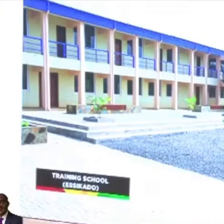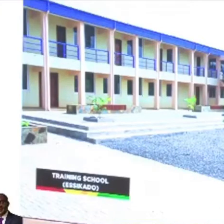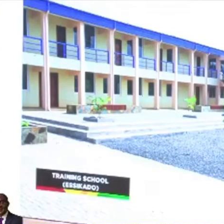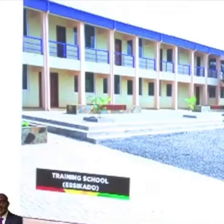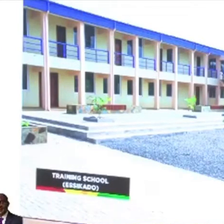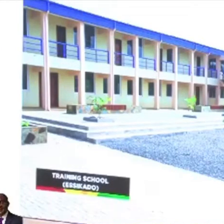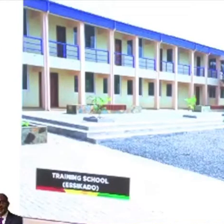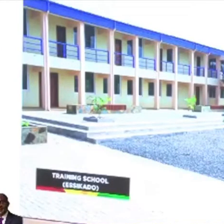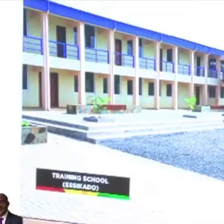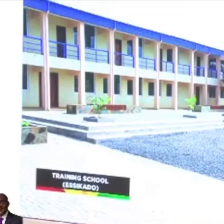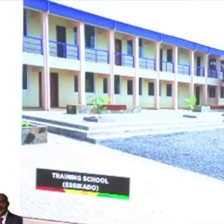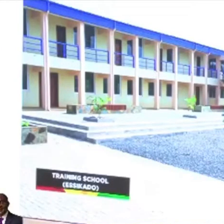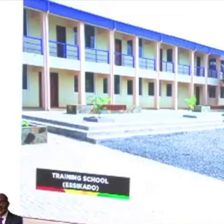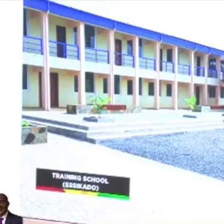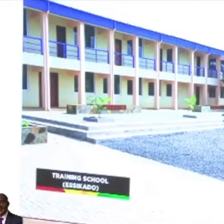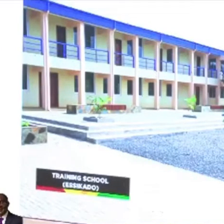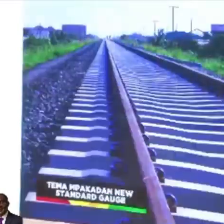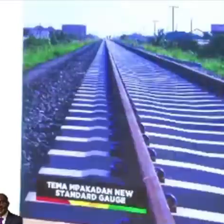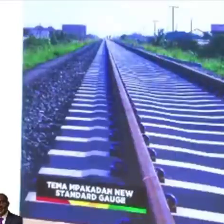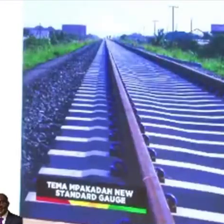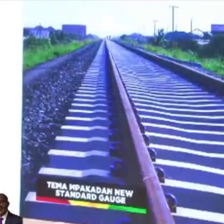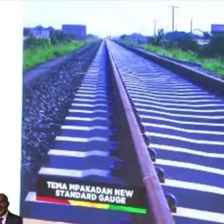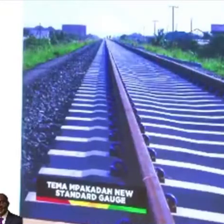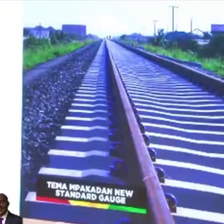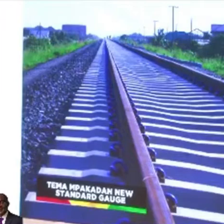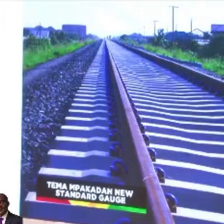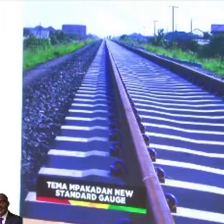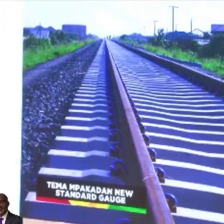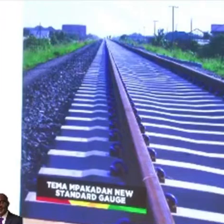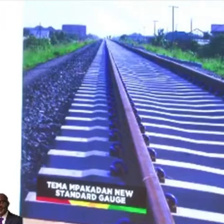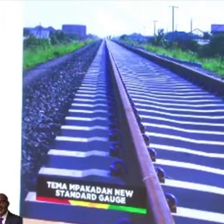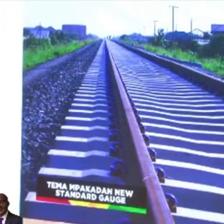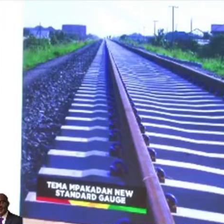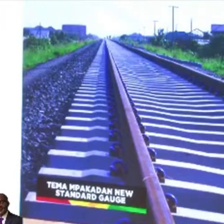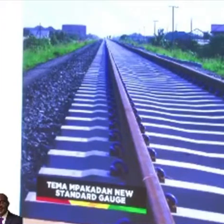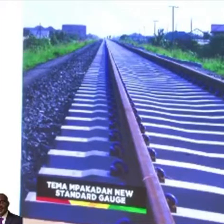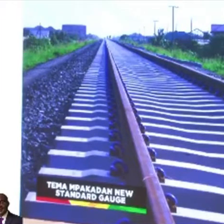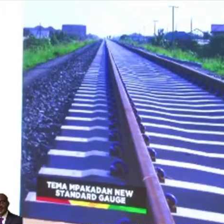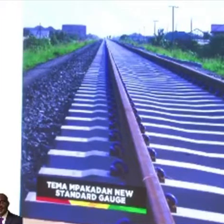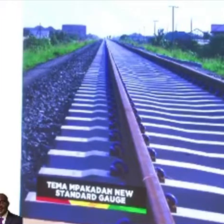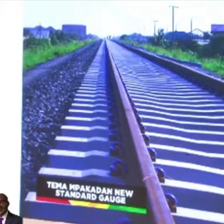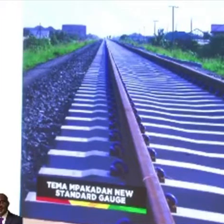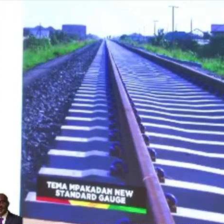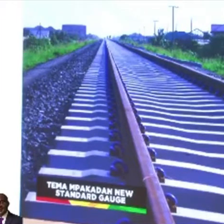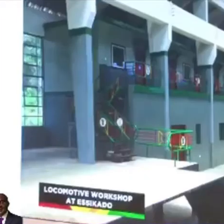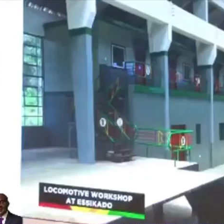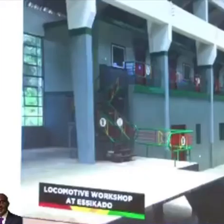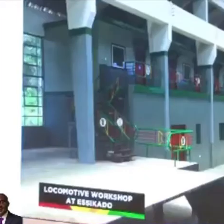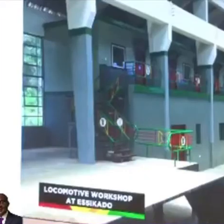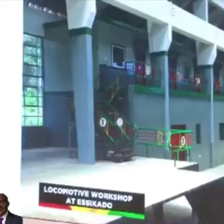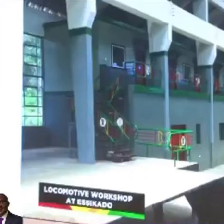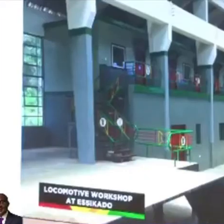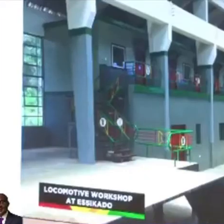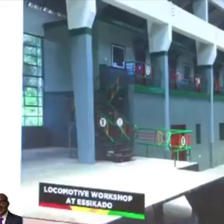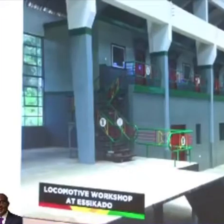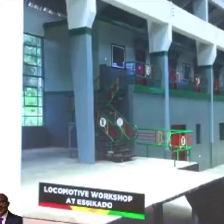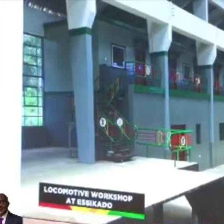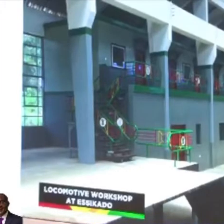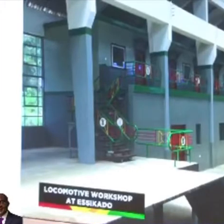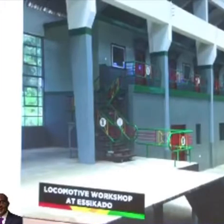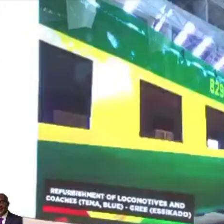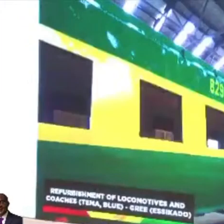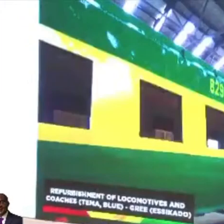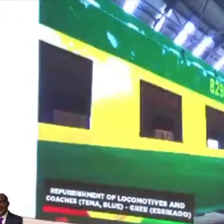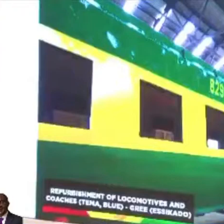we have done that. We've begun the construction of a new standard